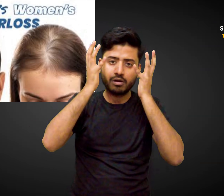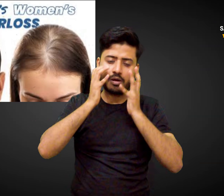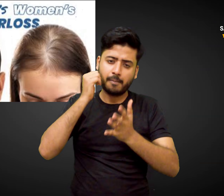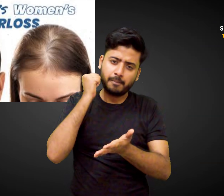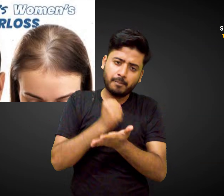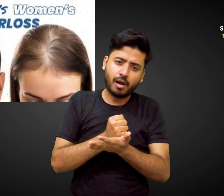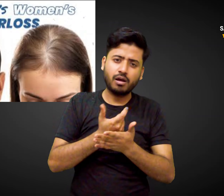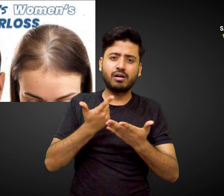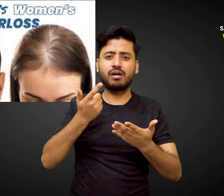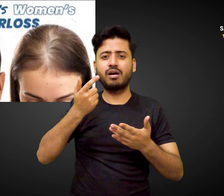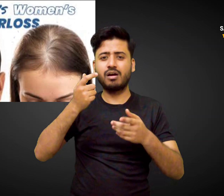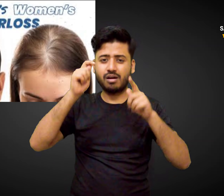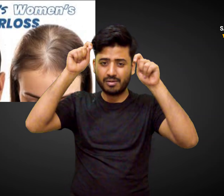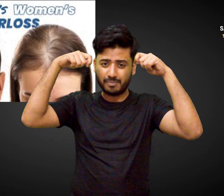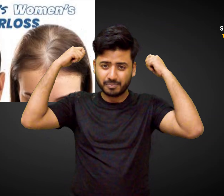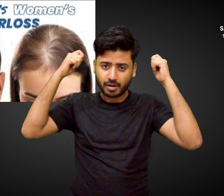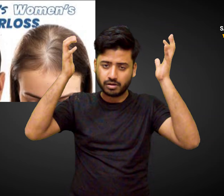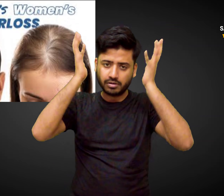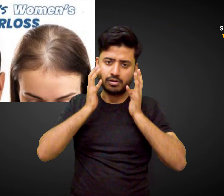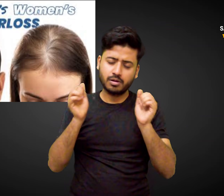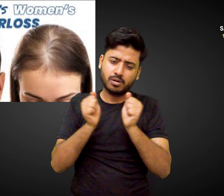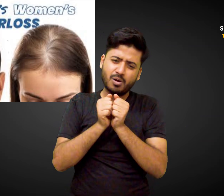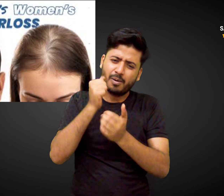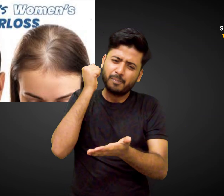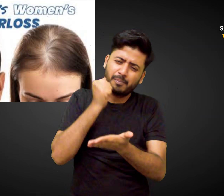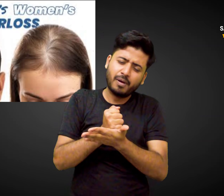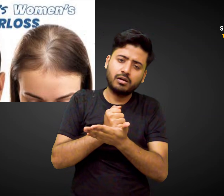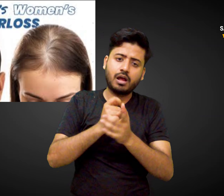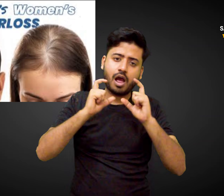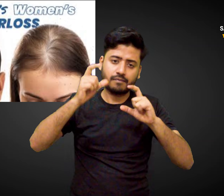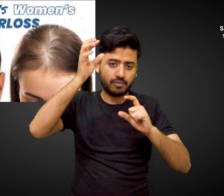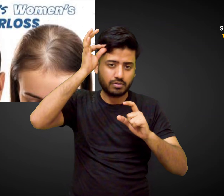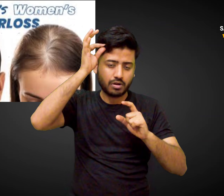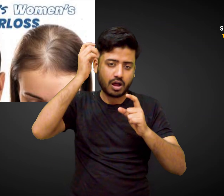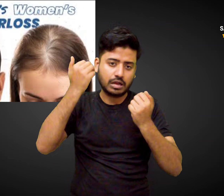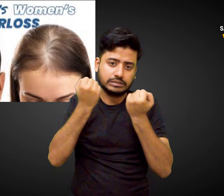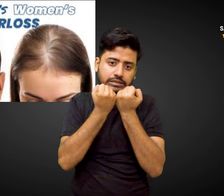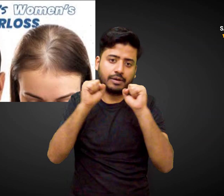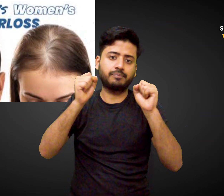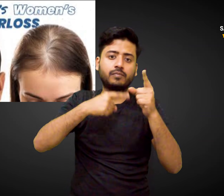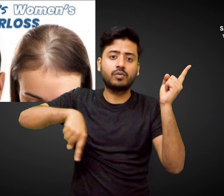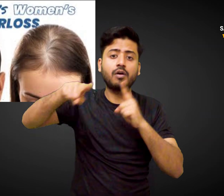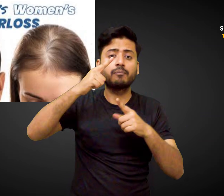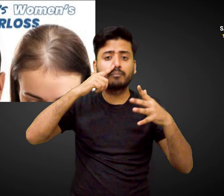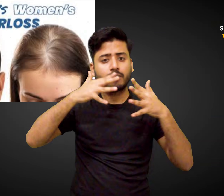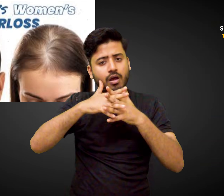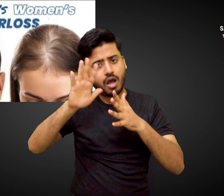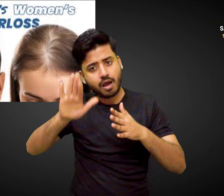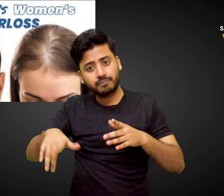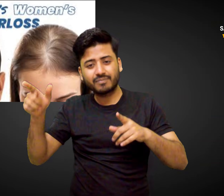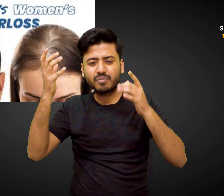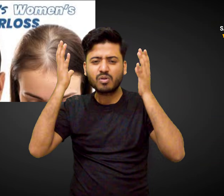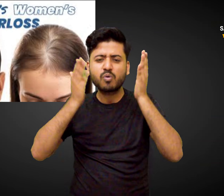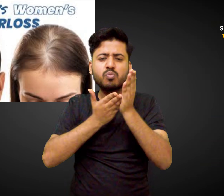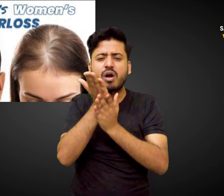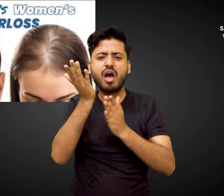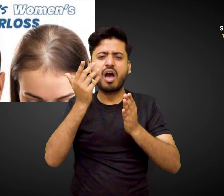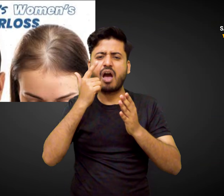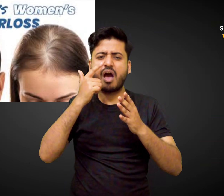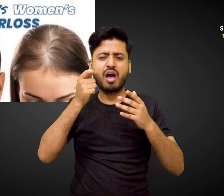by wearing a silk or satin liner or a thin cotton bandana underneath. Always style hair in low, loose configurations,